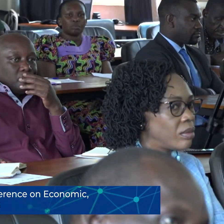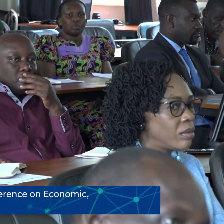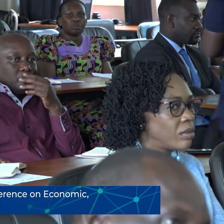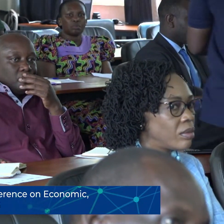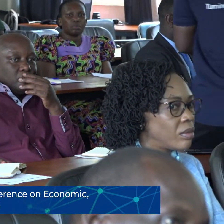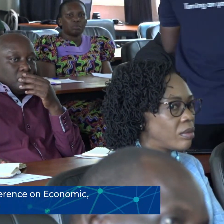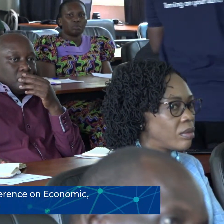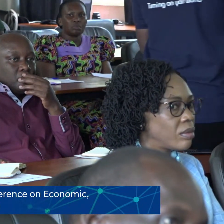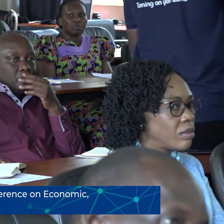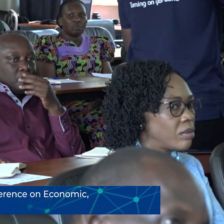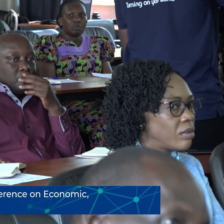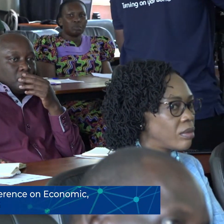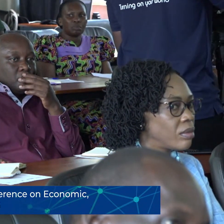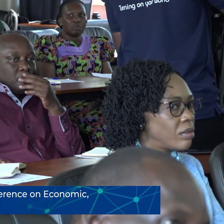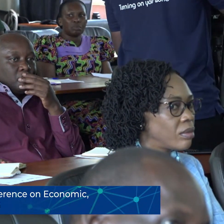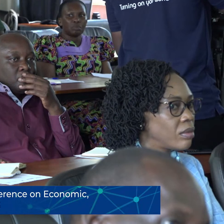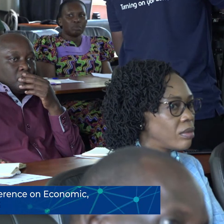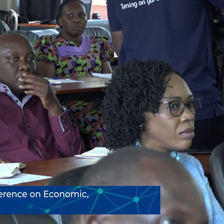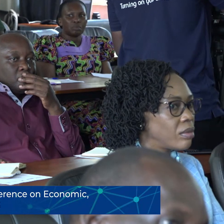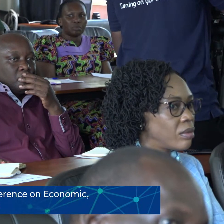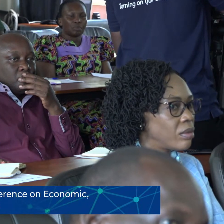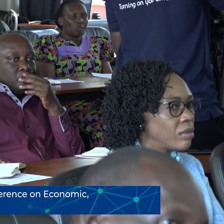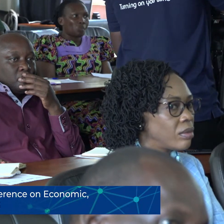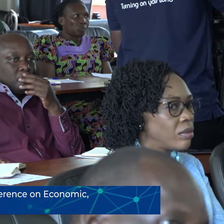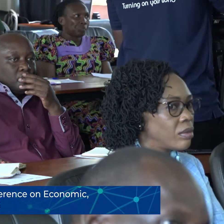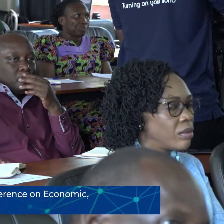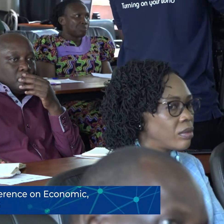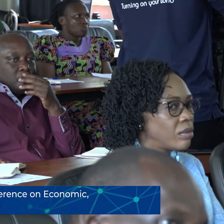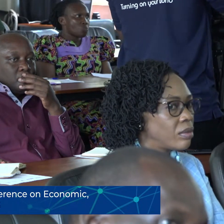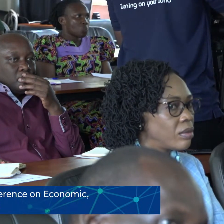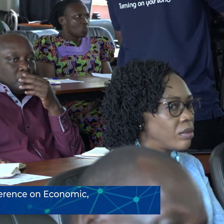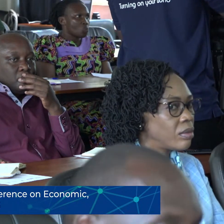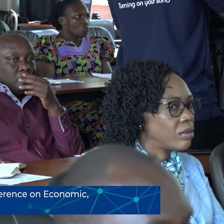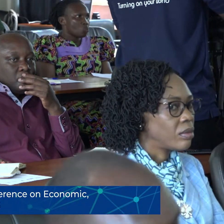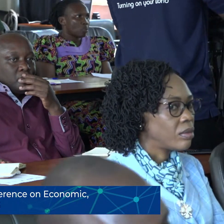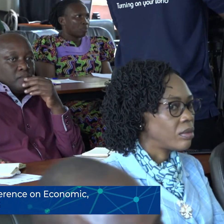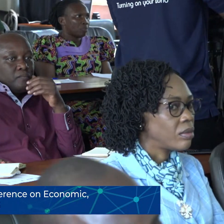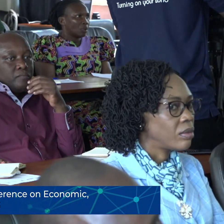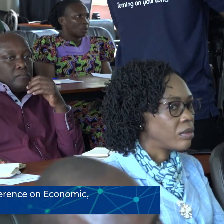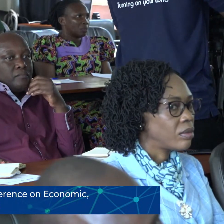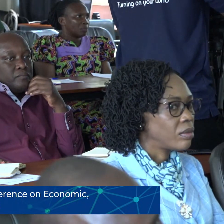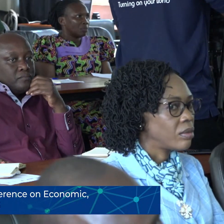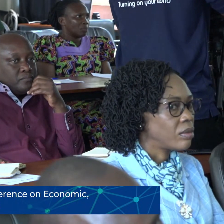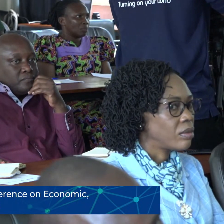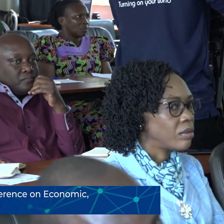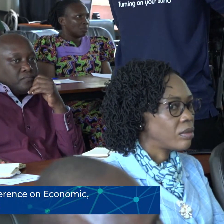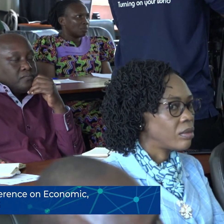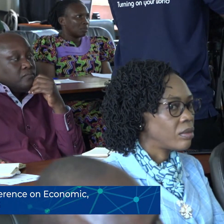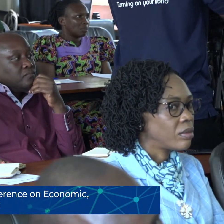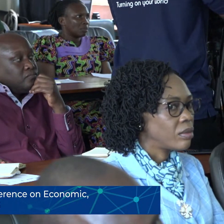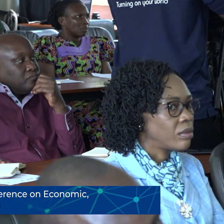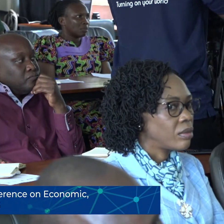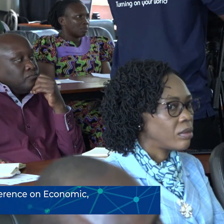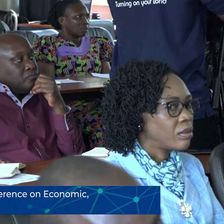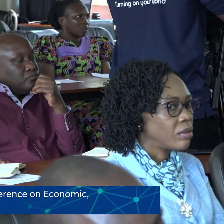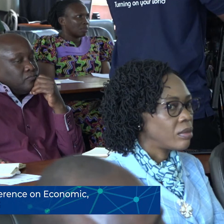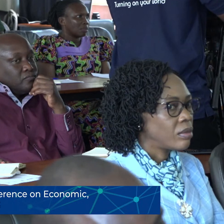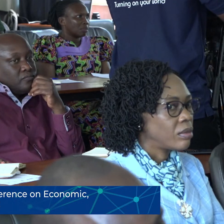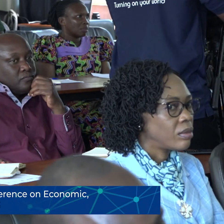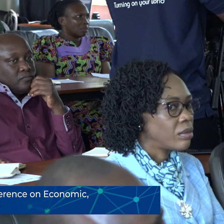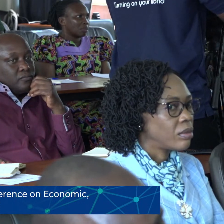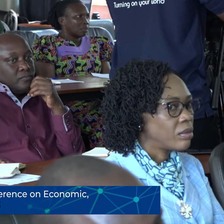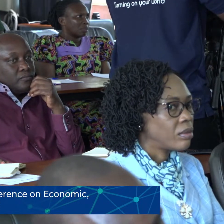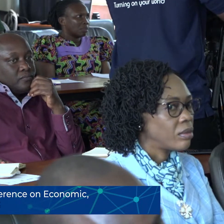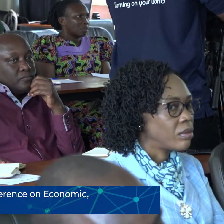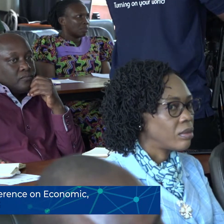on us. You will recall that is the time we have a spike in teenage